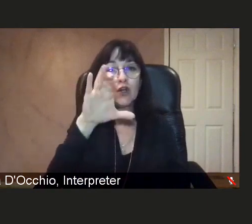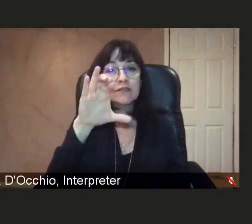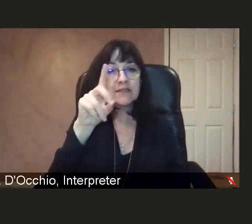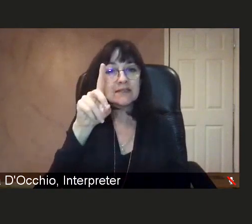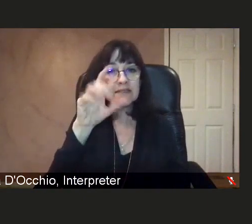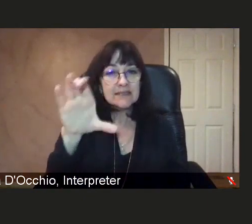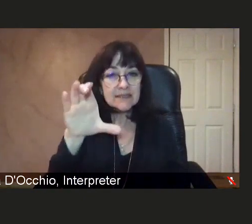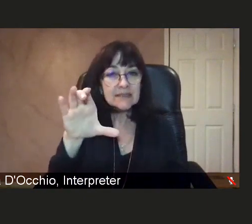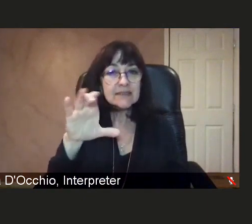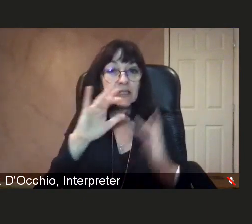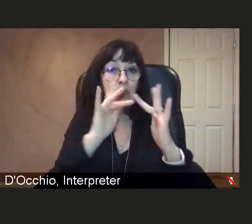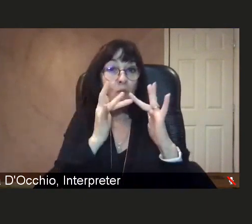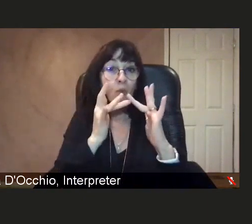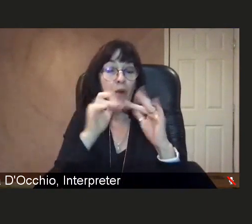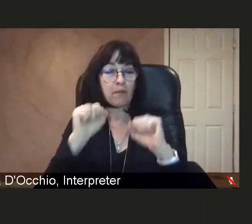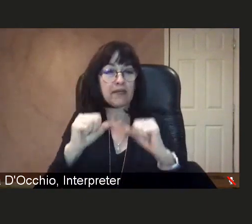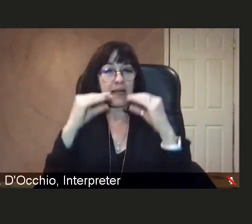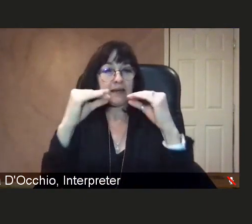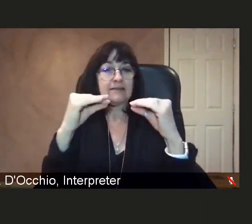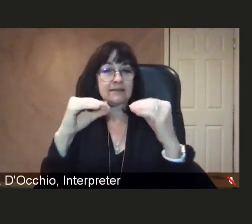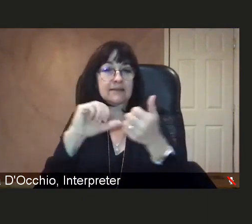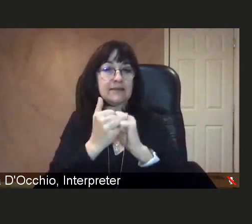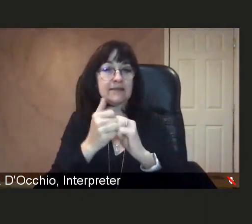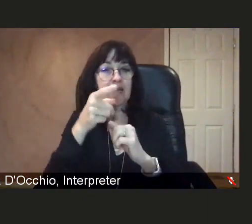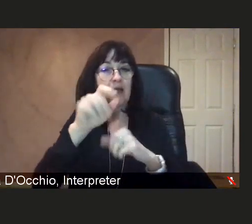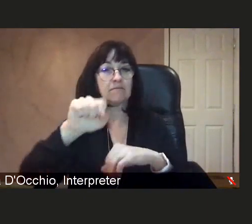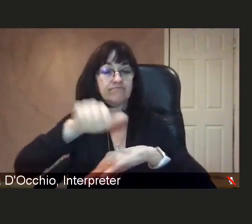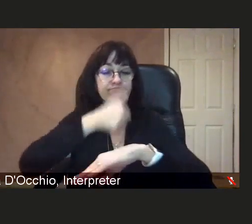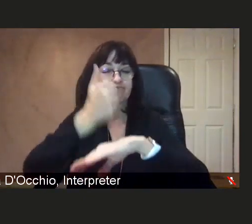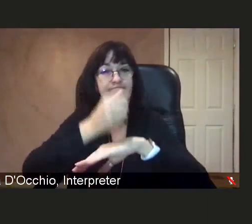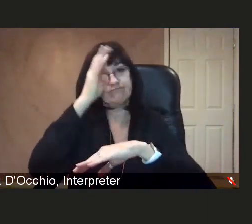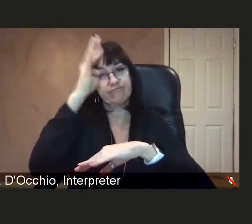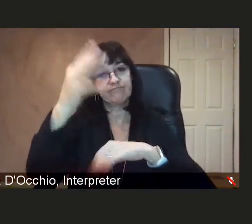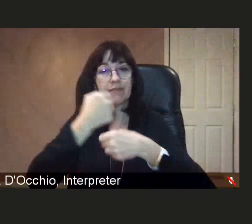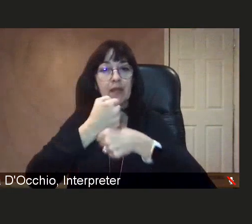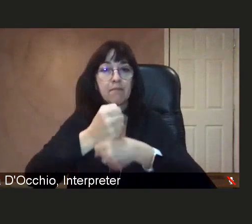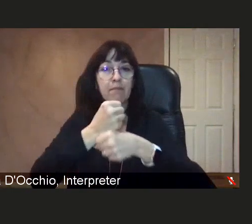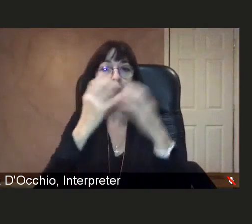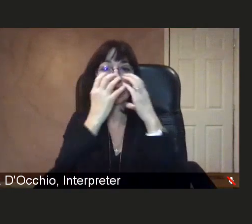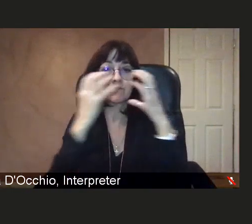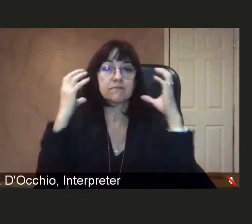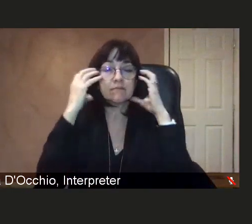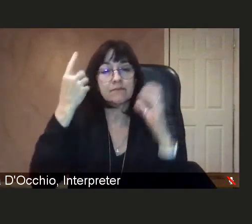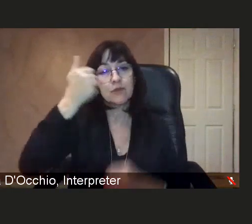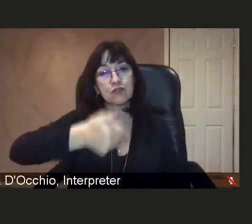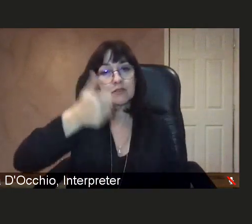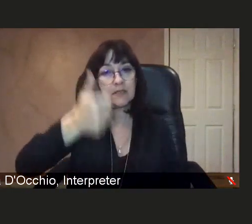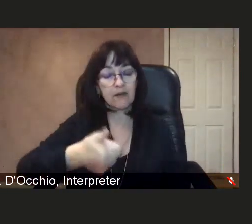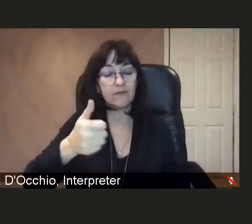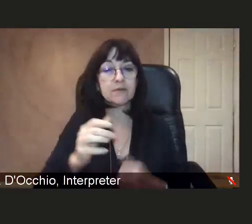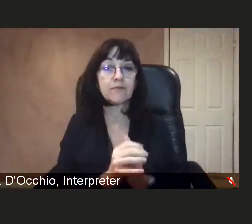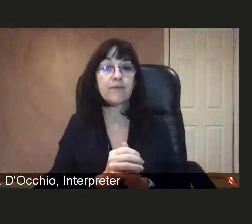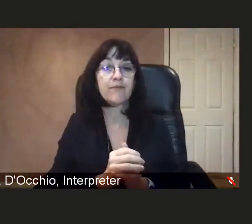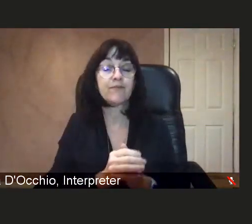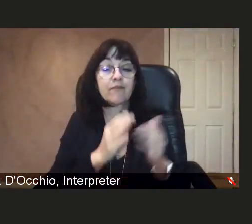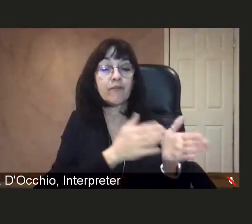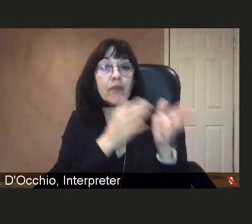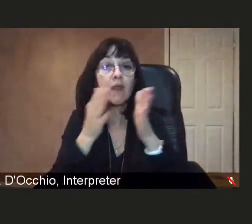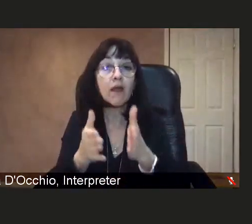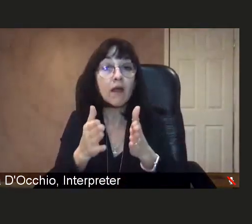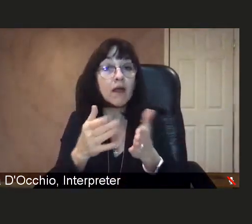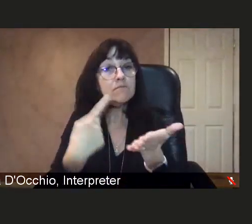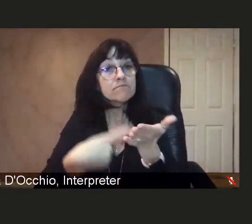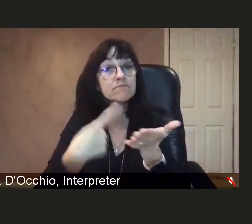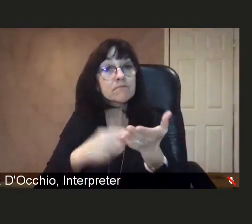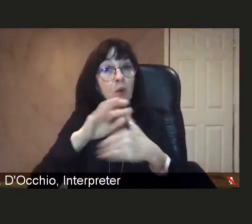I alluded to is washing your hands frequently, meaning that you need warm to hot water, but does not